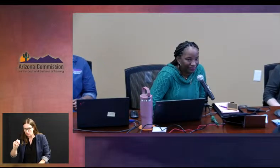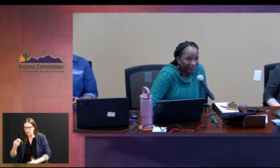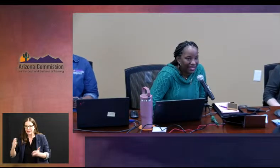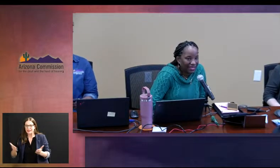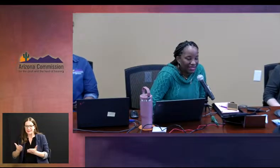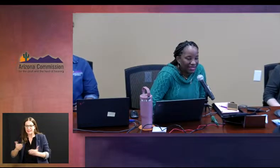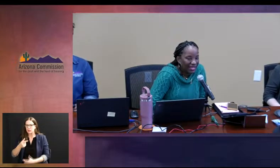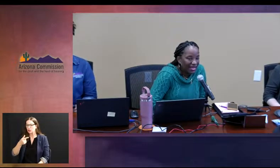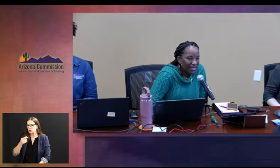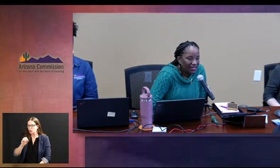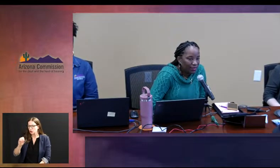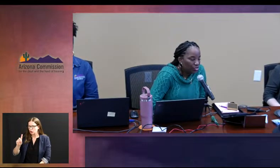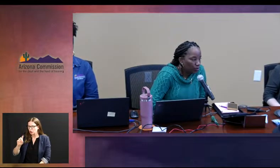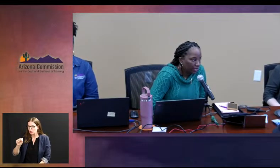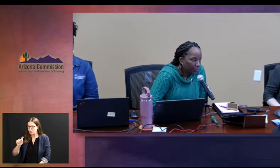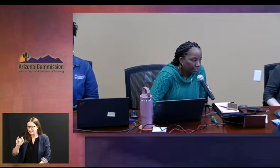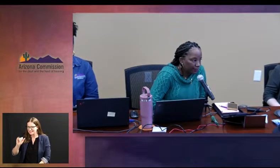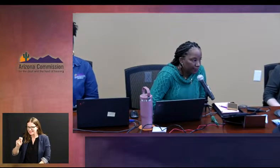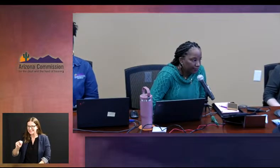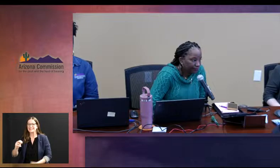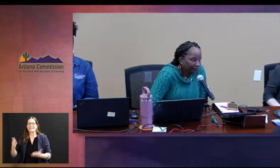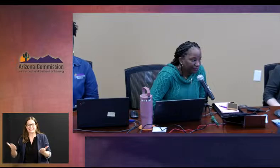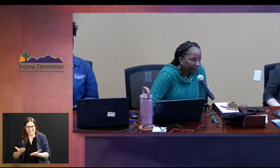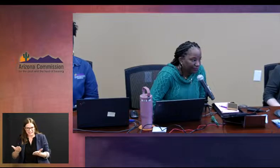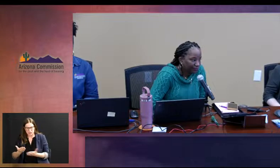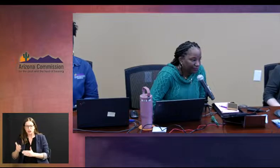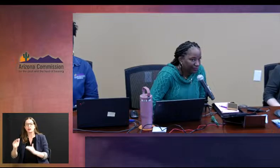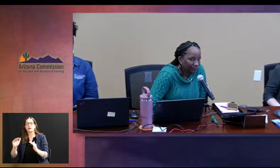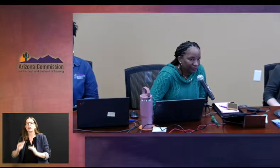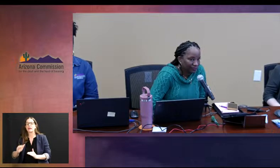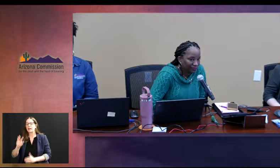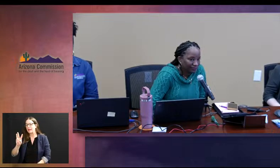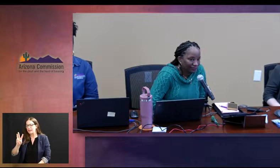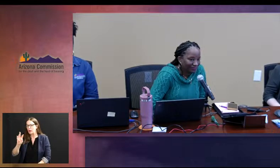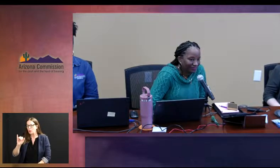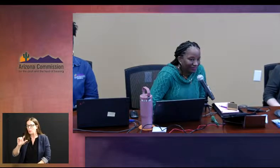Hello, I'm here. and Commissioner Williams.